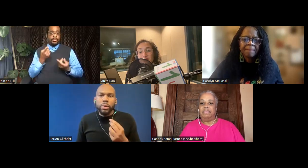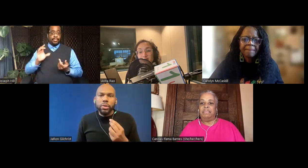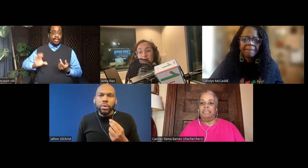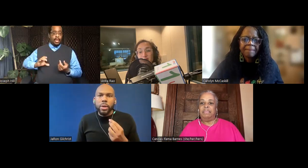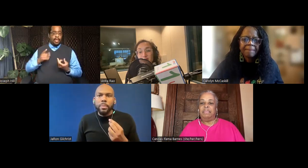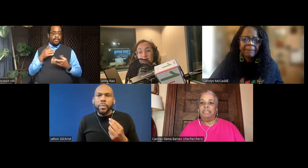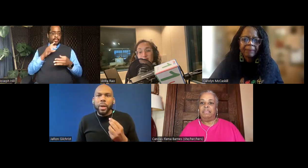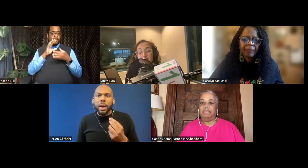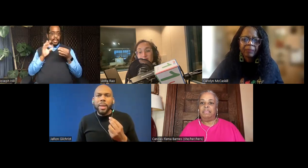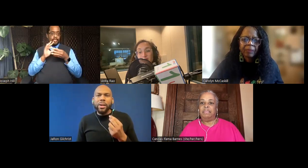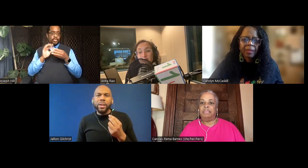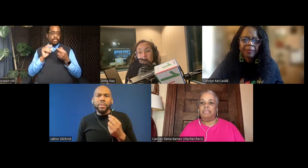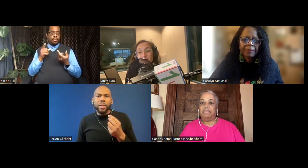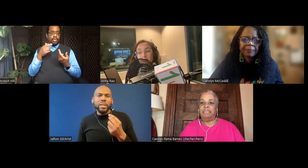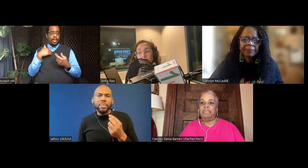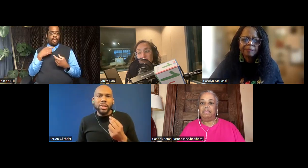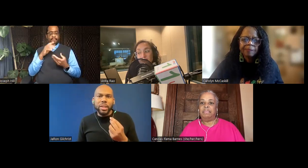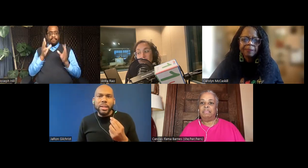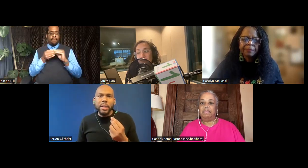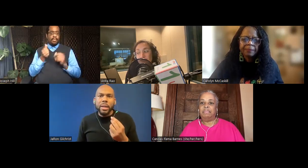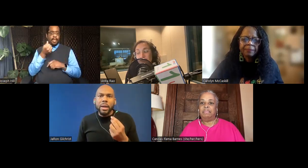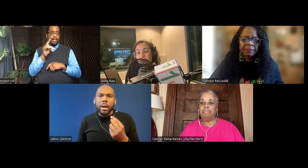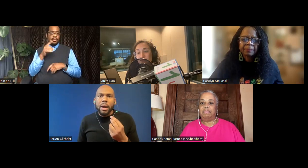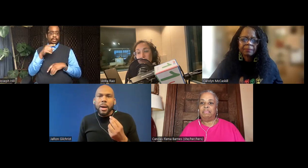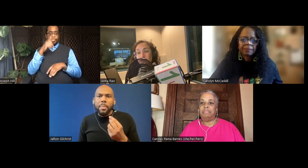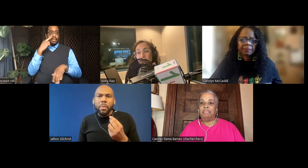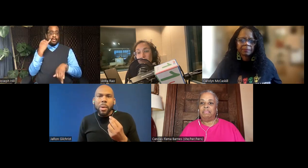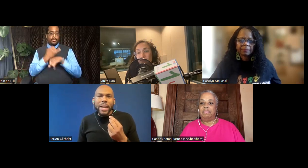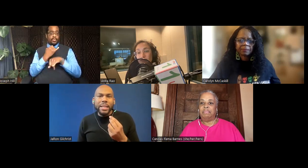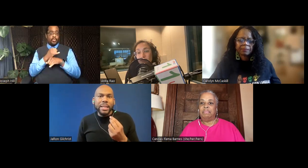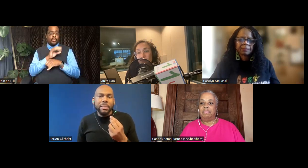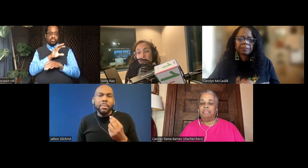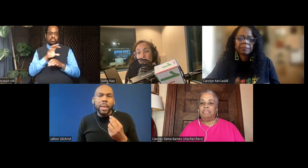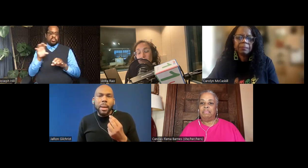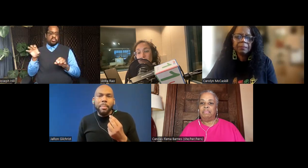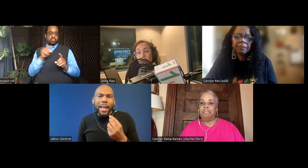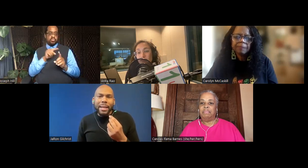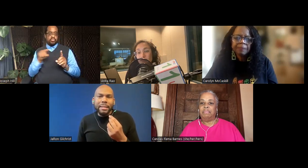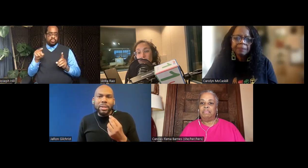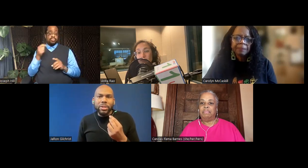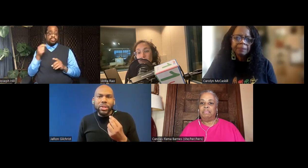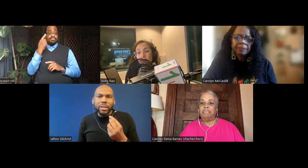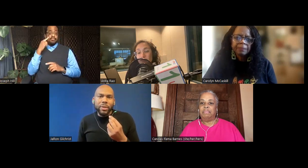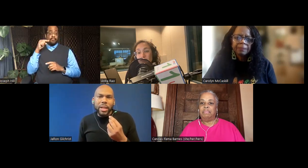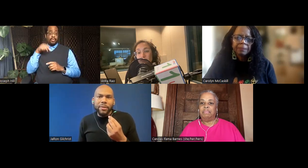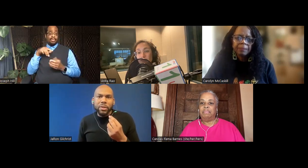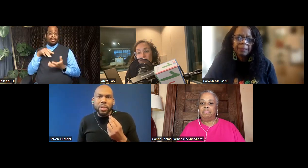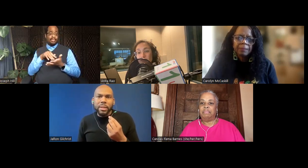Sure, sure. Carolyn just mentioned there were about 18 Black institutions for deaf